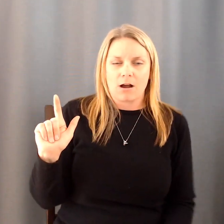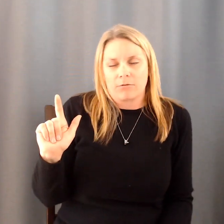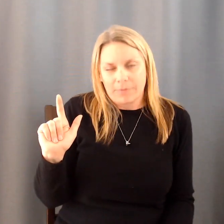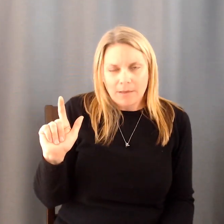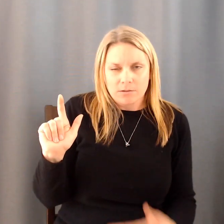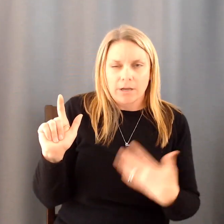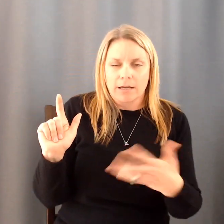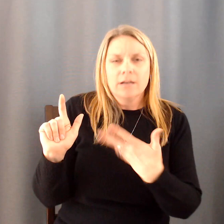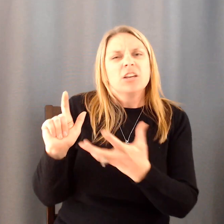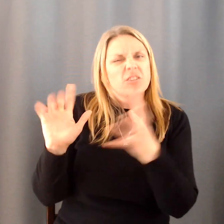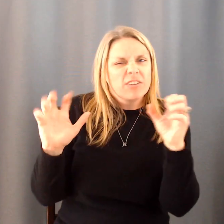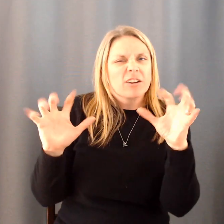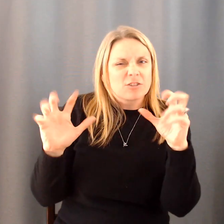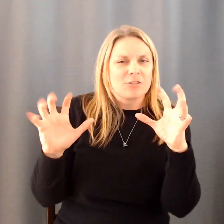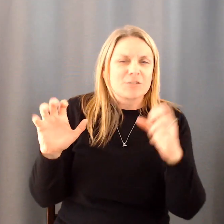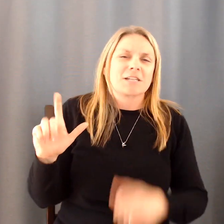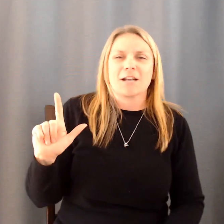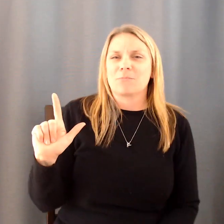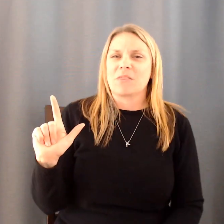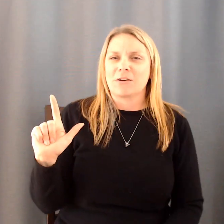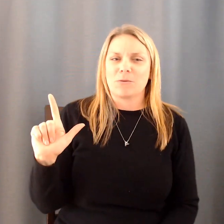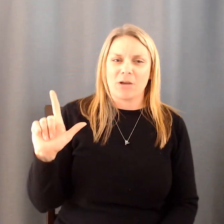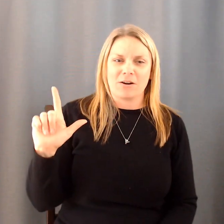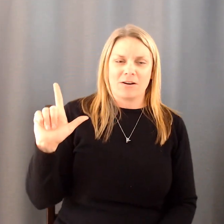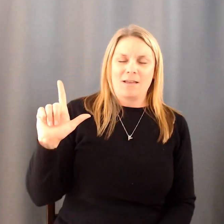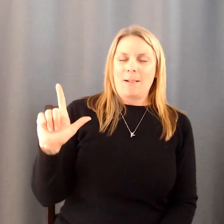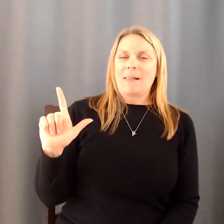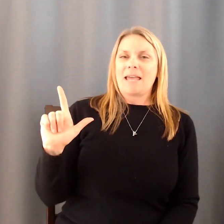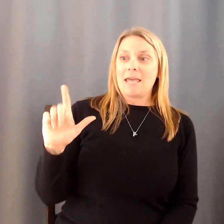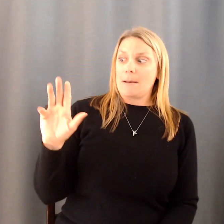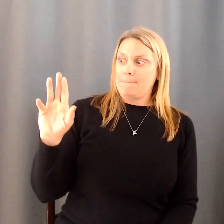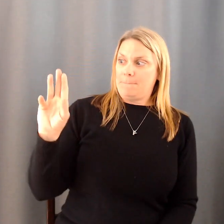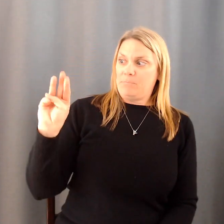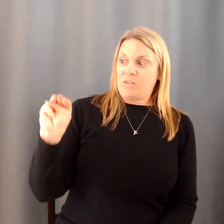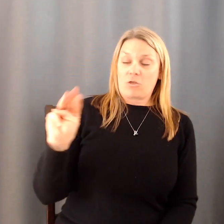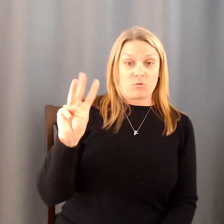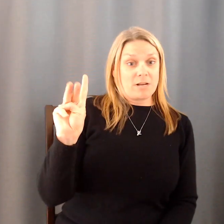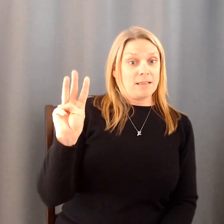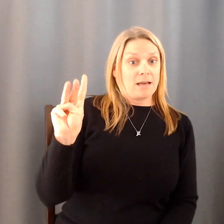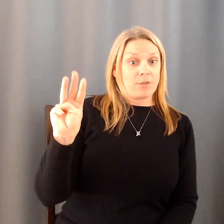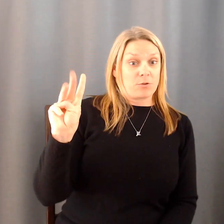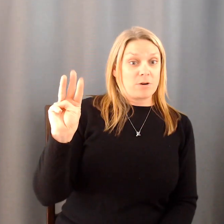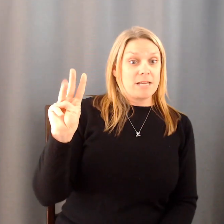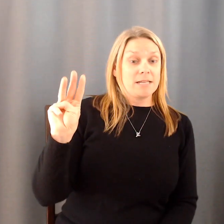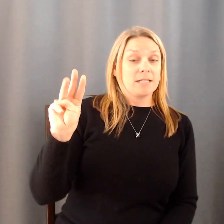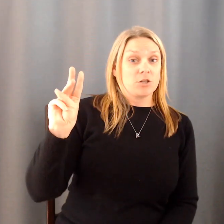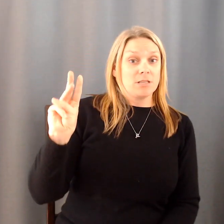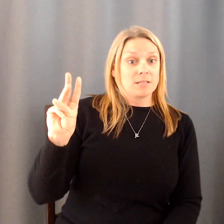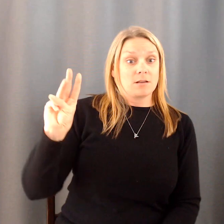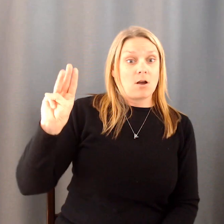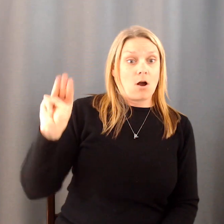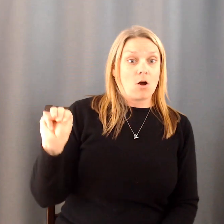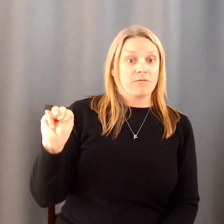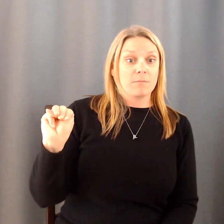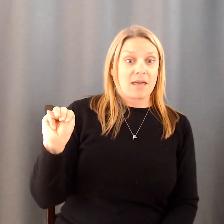that's okay. Your fingers are loosening up and they'll get better. M, three digits over my